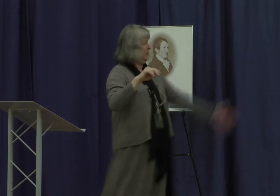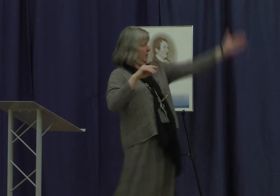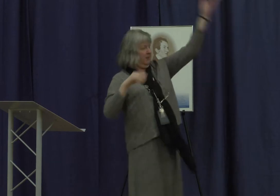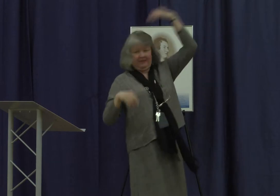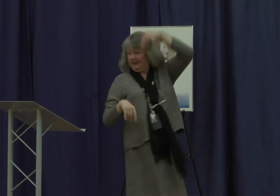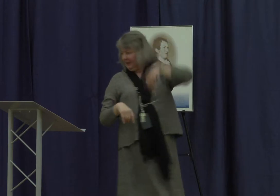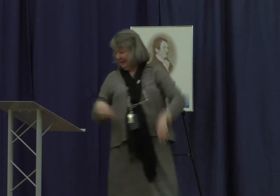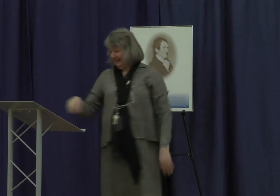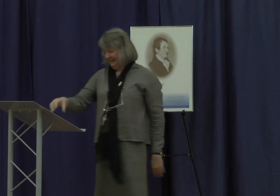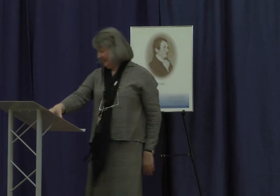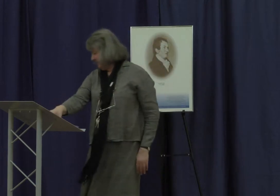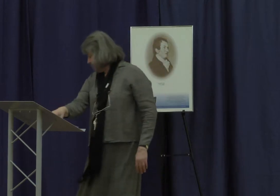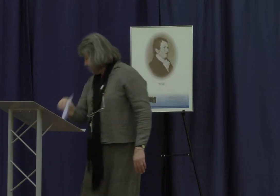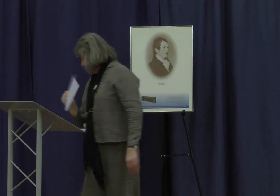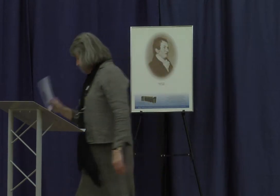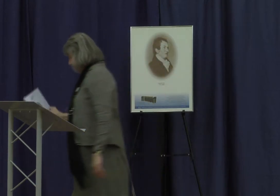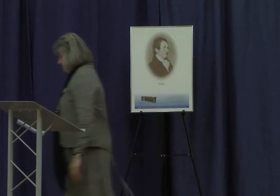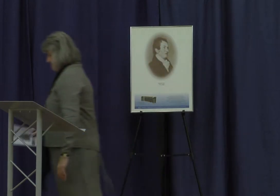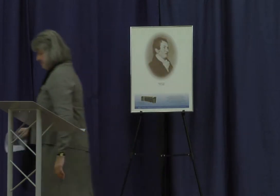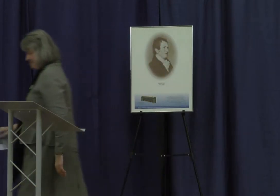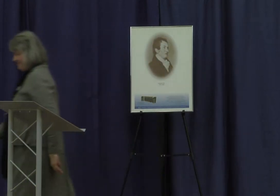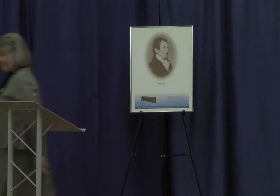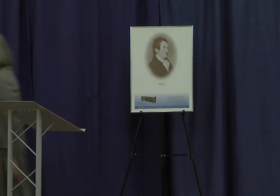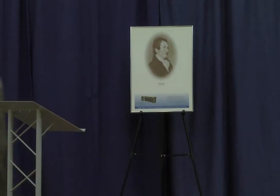John Juan Arejo Delgado.